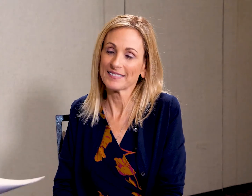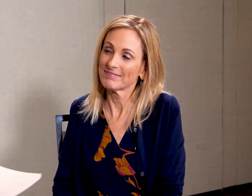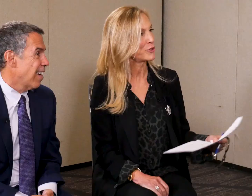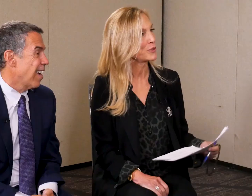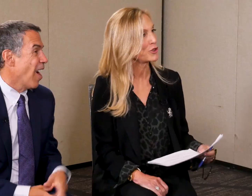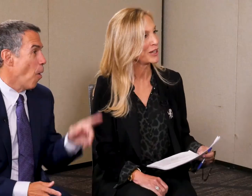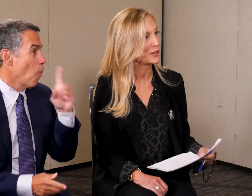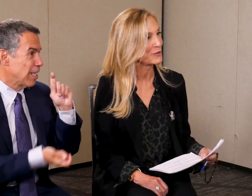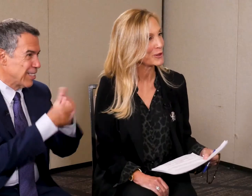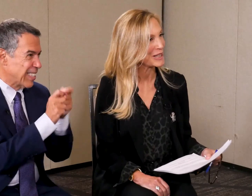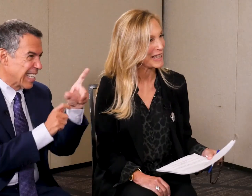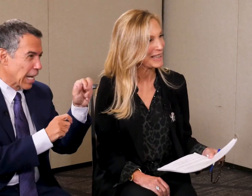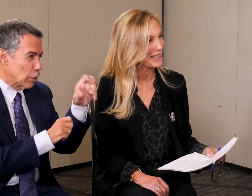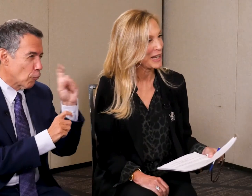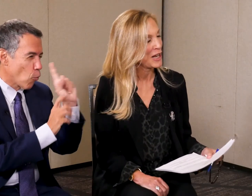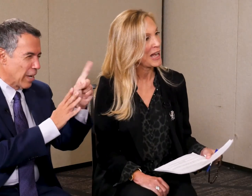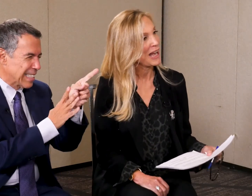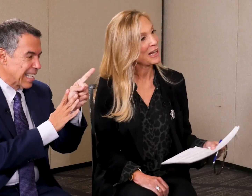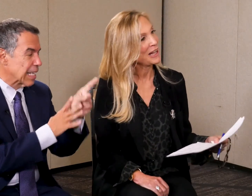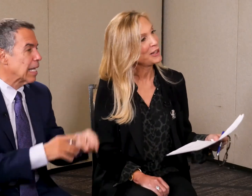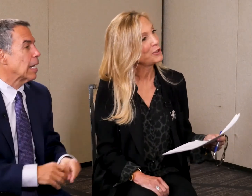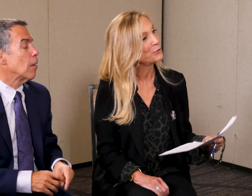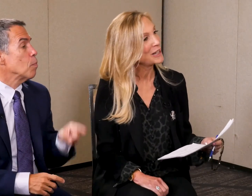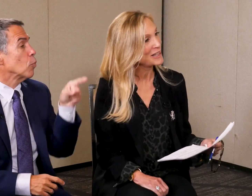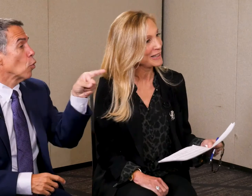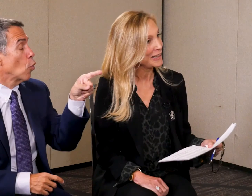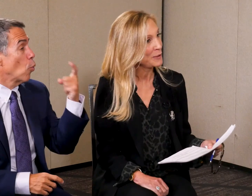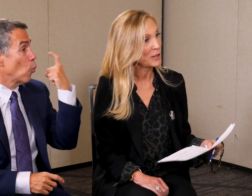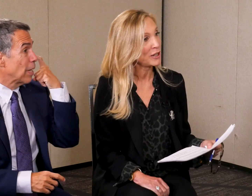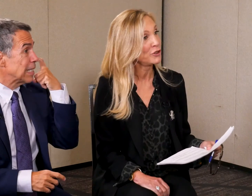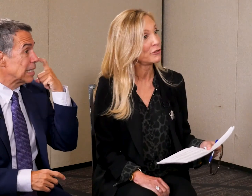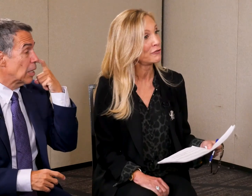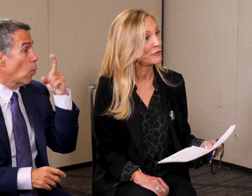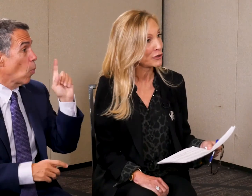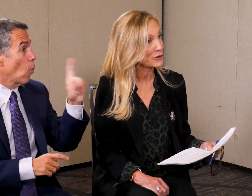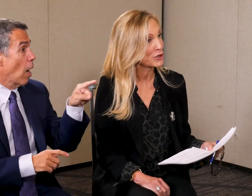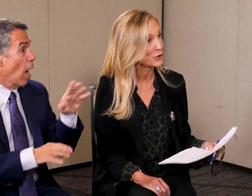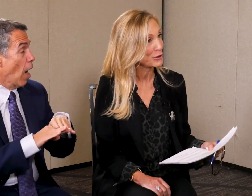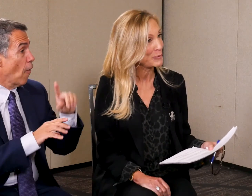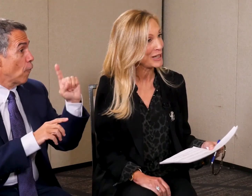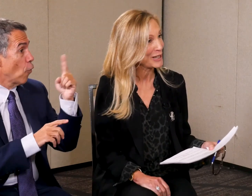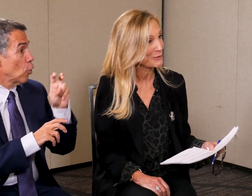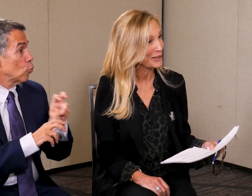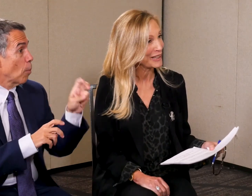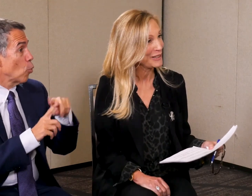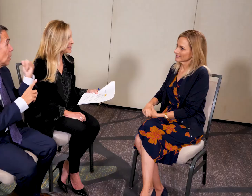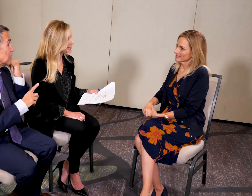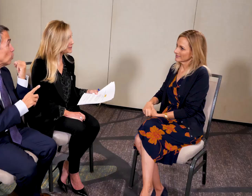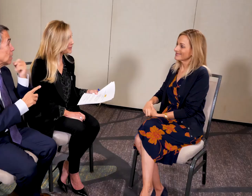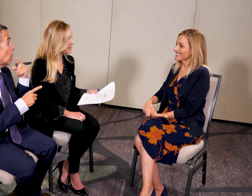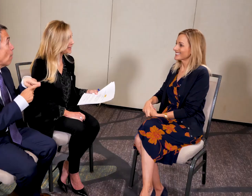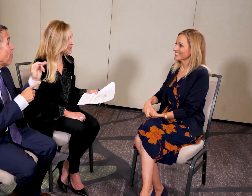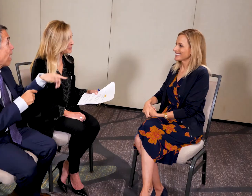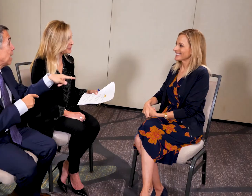going to switch gears for a second. You recently went on your first trip to Israel. Can you tell us about that